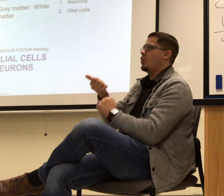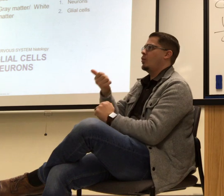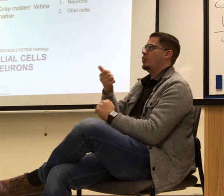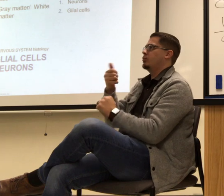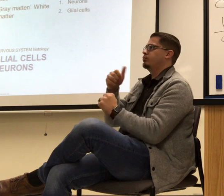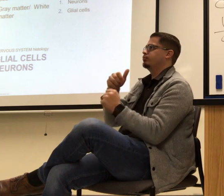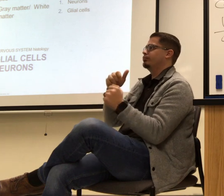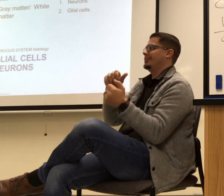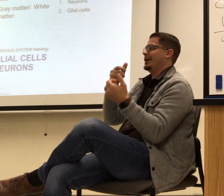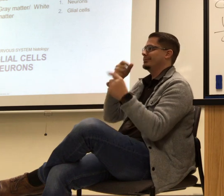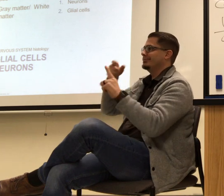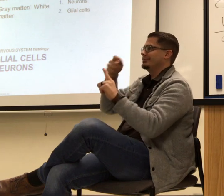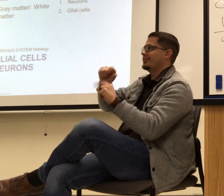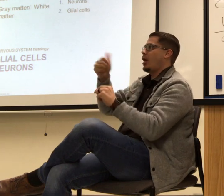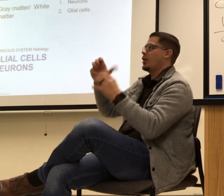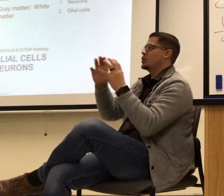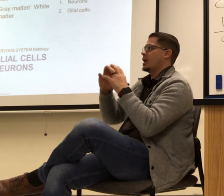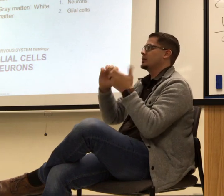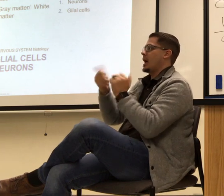cells?